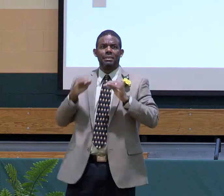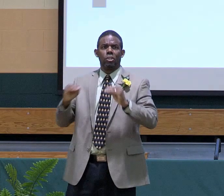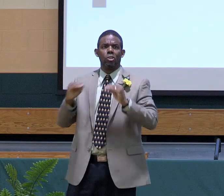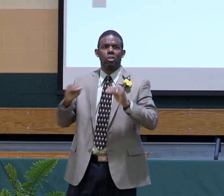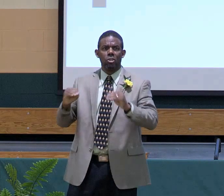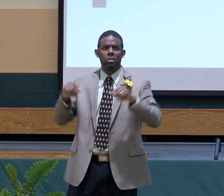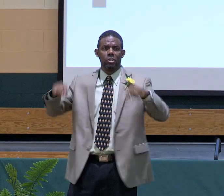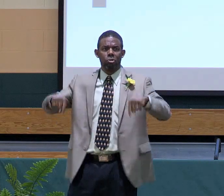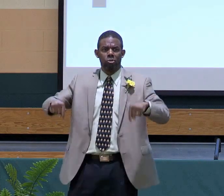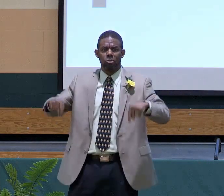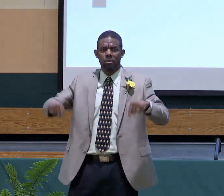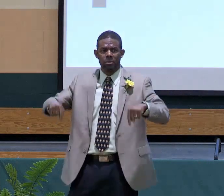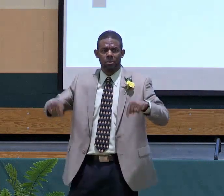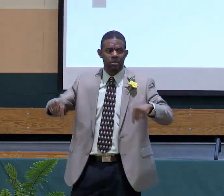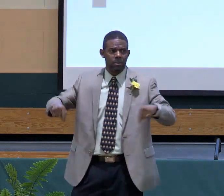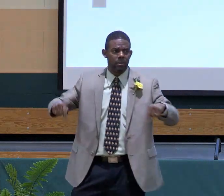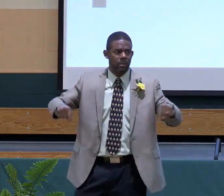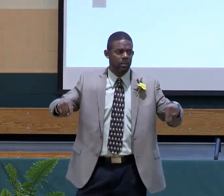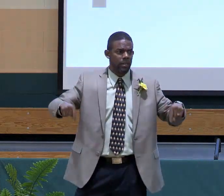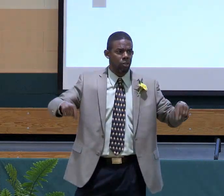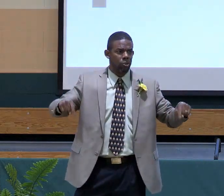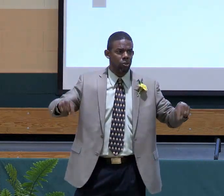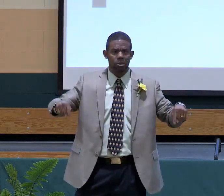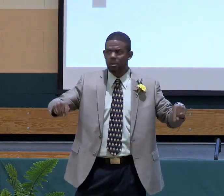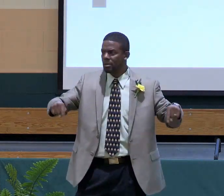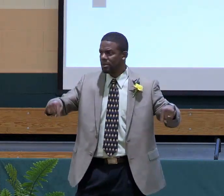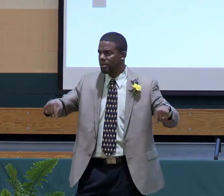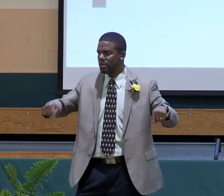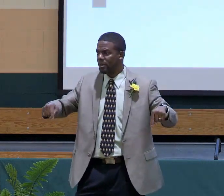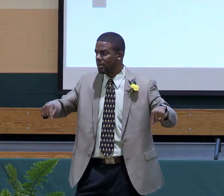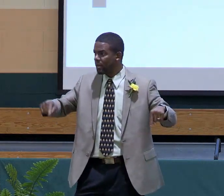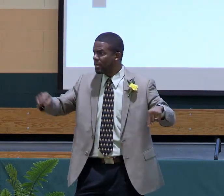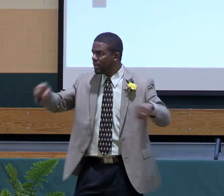And you know what? The Georgia School for the Deaf is the right place to drop your cubs.